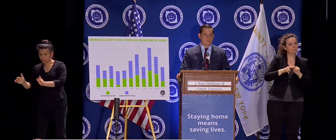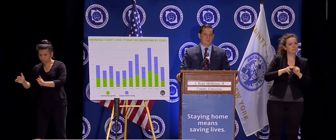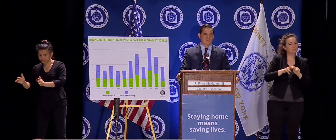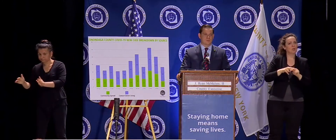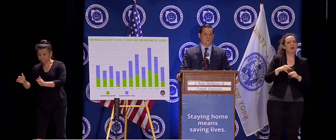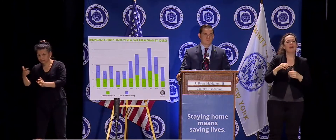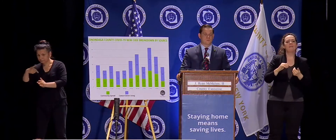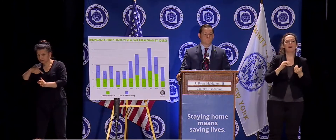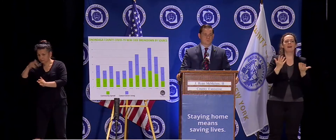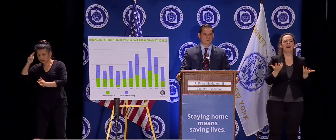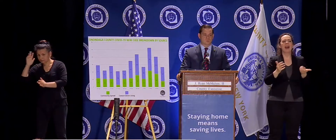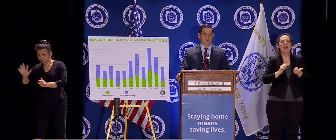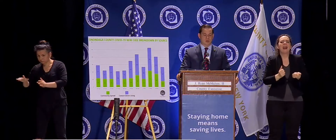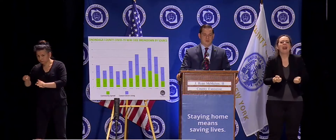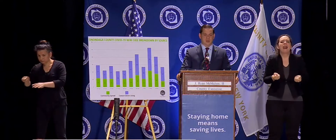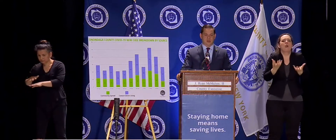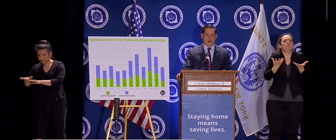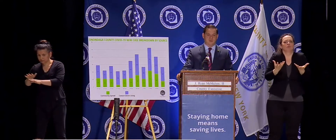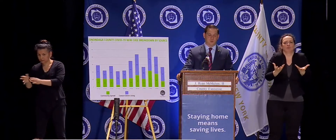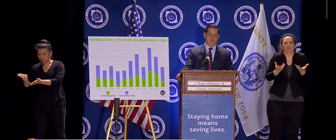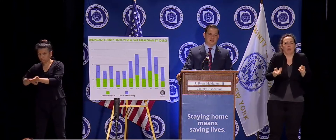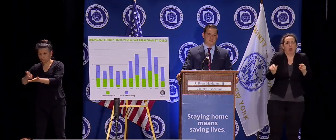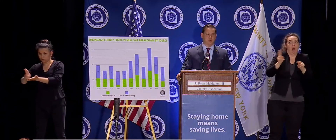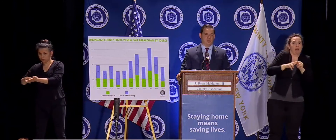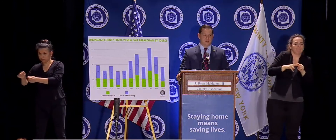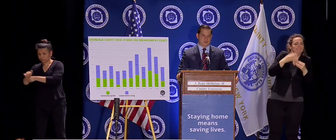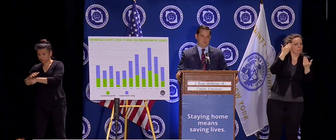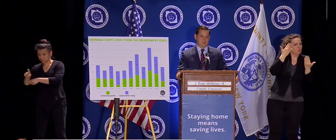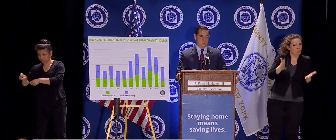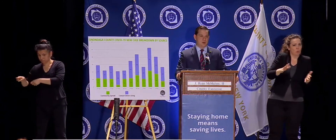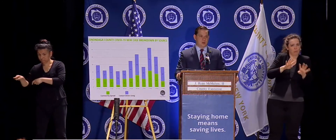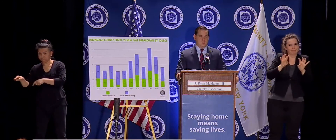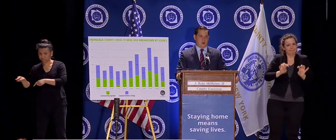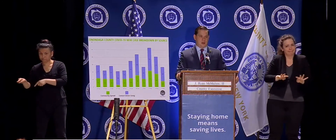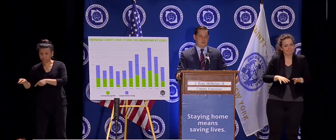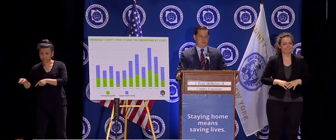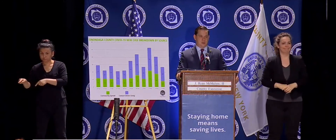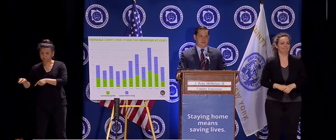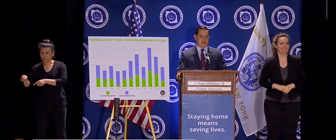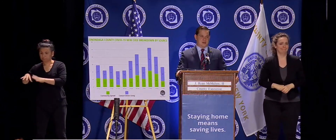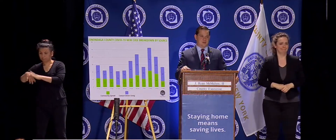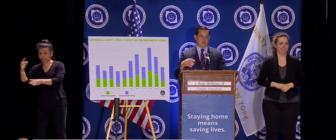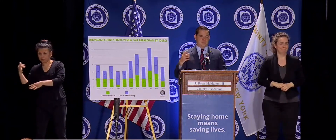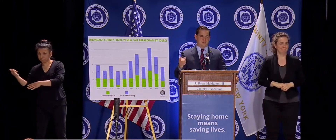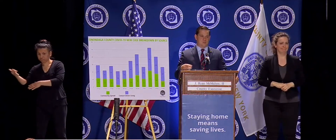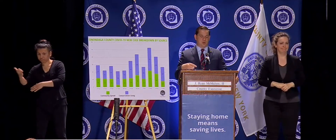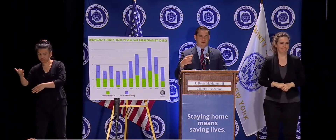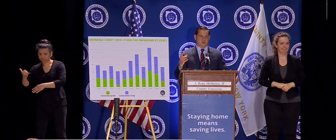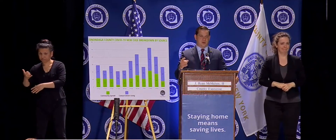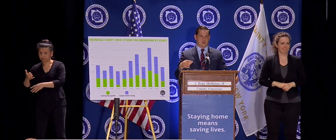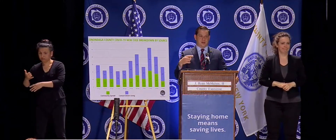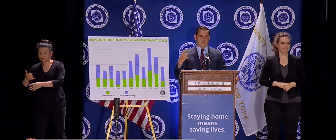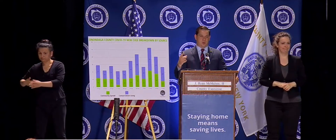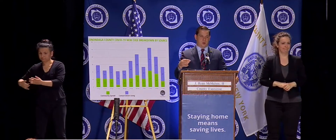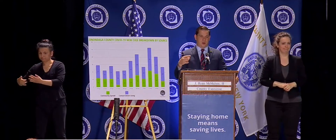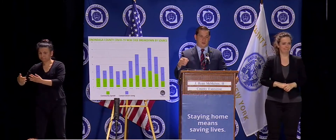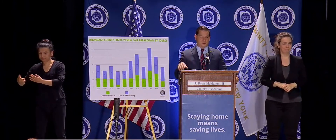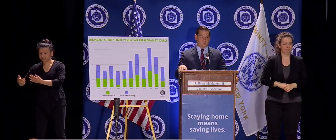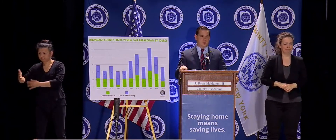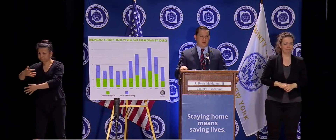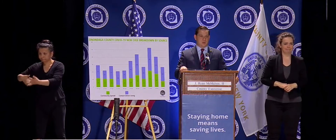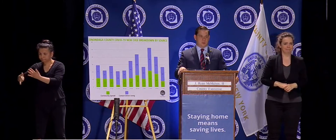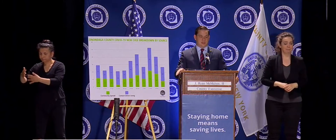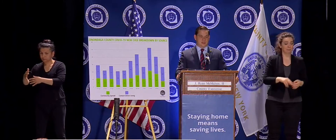senior living facilities? Yeah, I think you're going to have to retest employees. And that's going to have to be, we'll have to figure out what that protocol